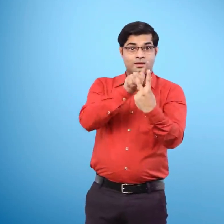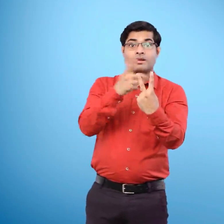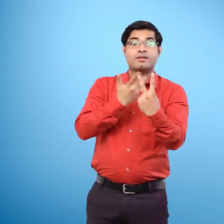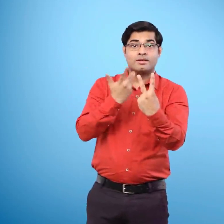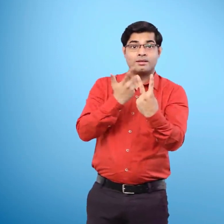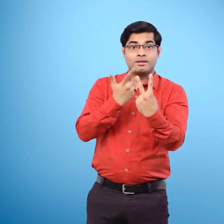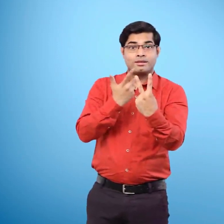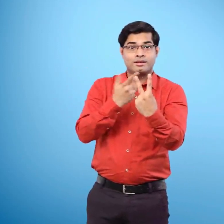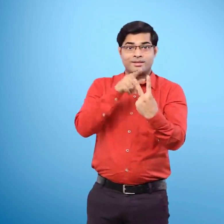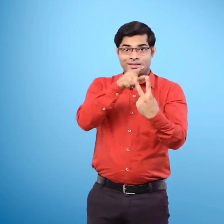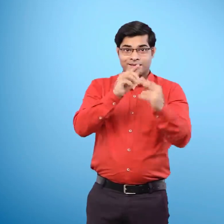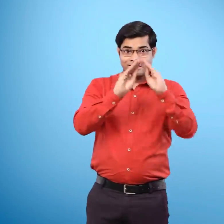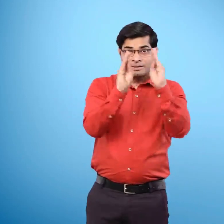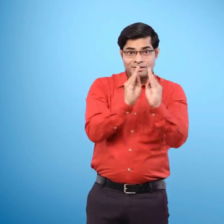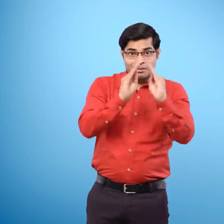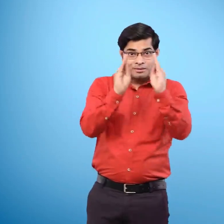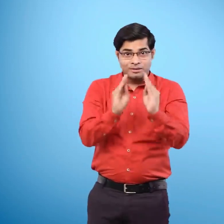Each box is square in shape.